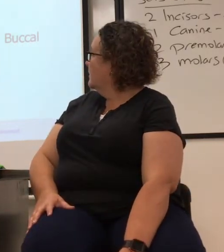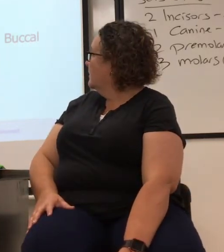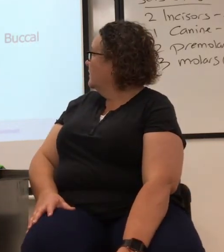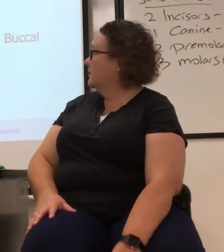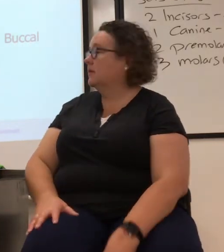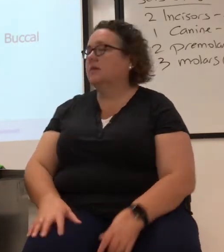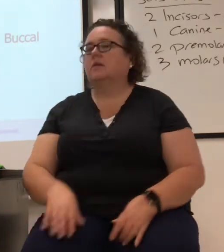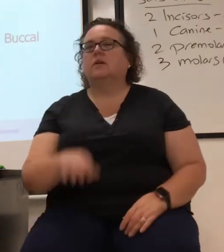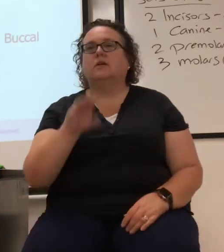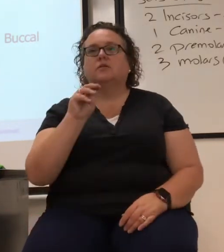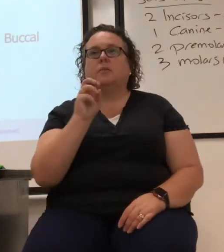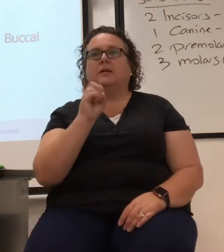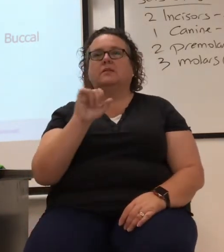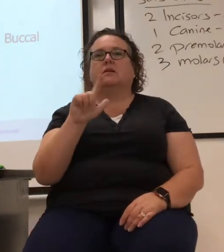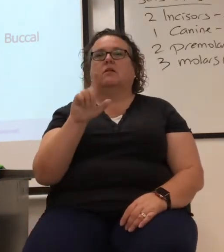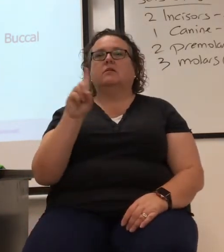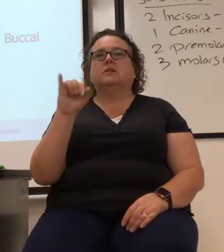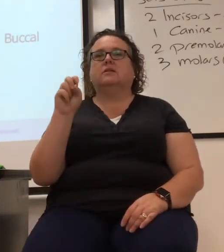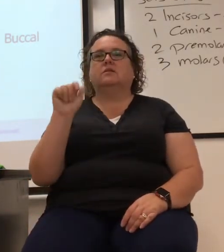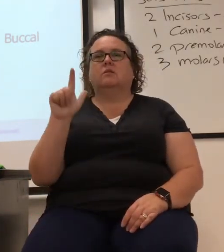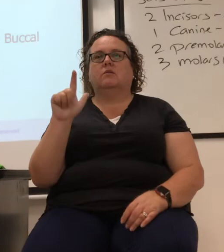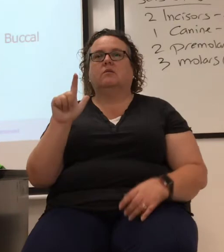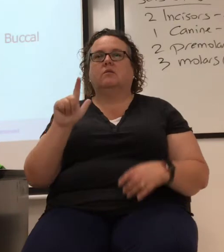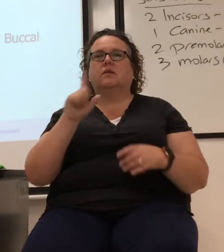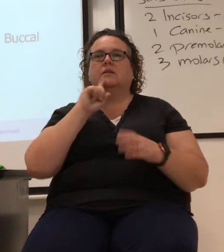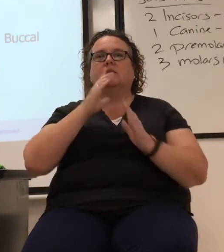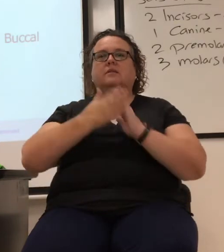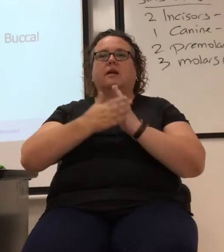So mesial distal is basically side opposite.